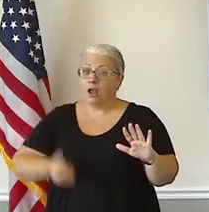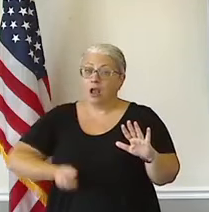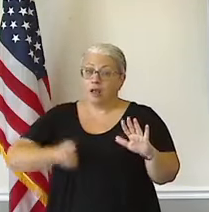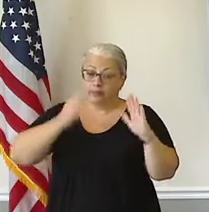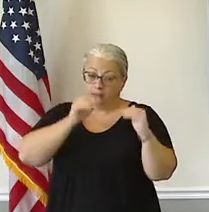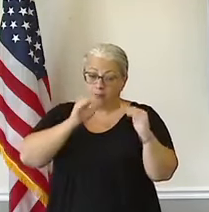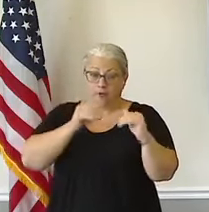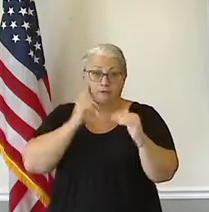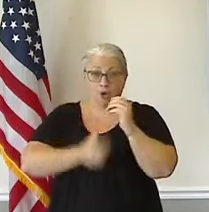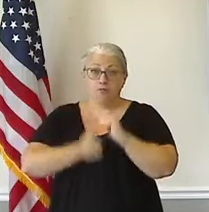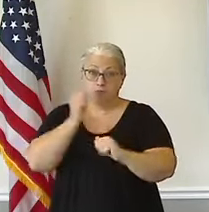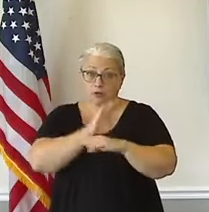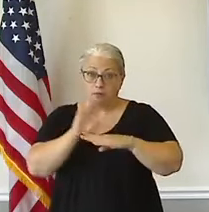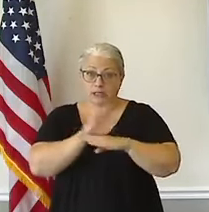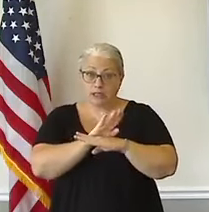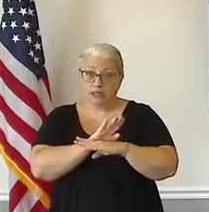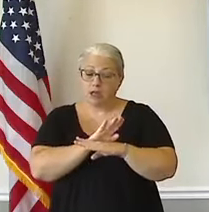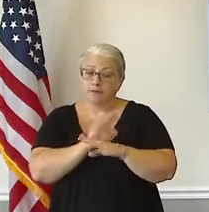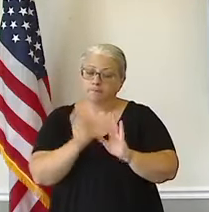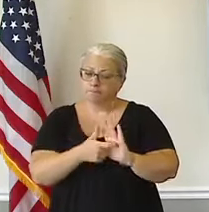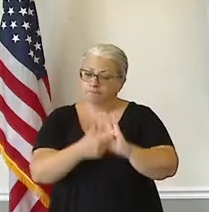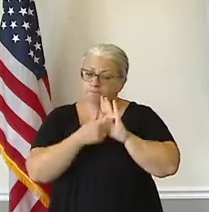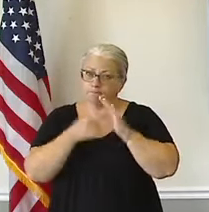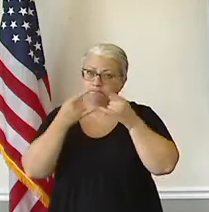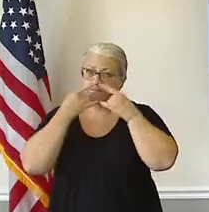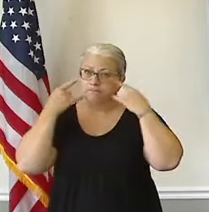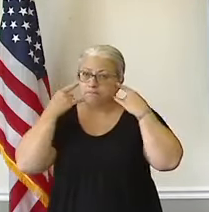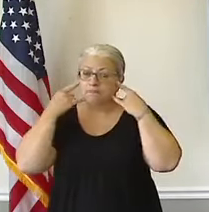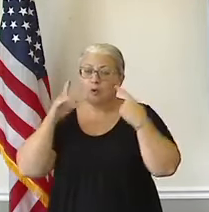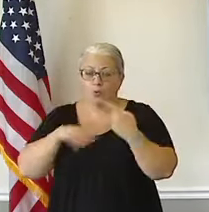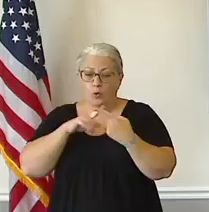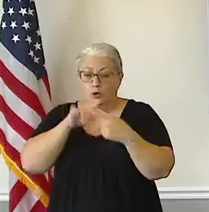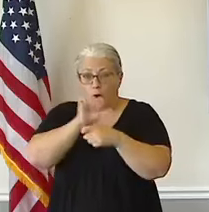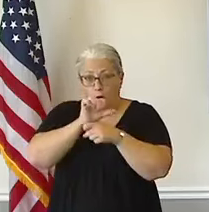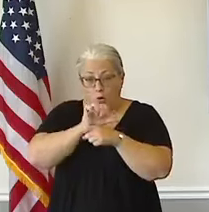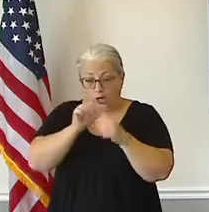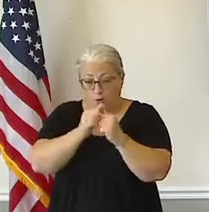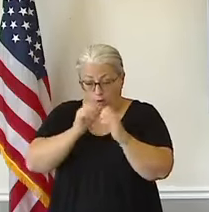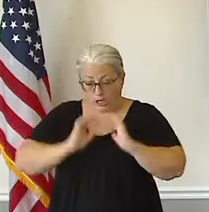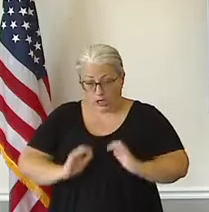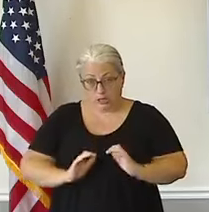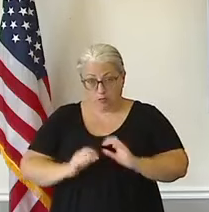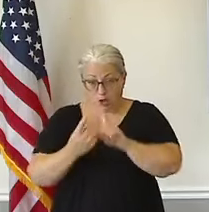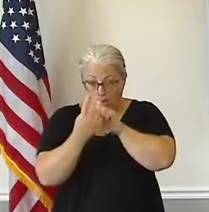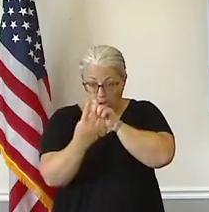under the state guidance is when you're in proximity to a customer within 6 feet,